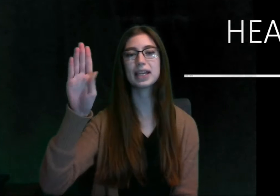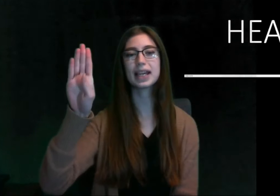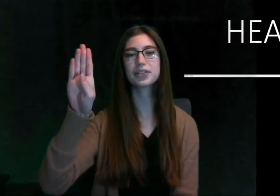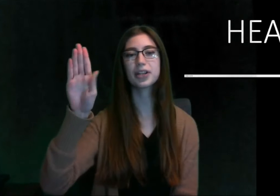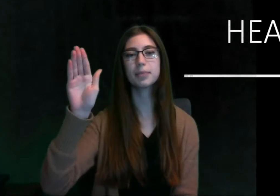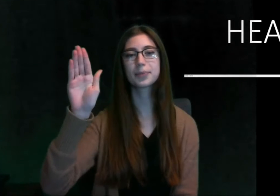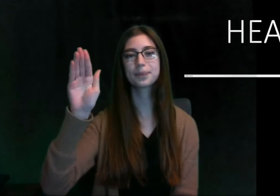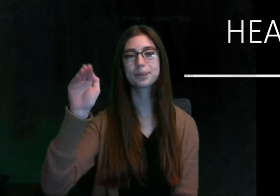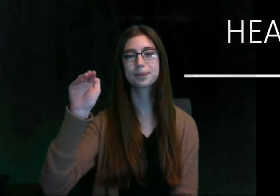shape.